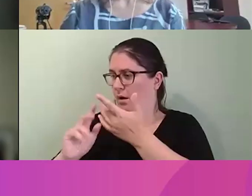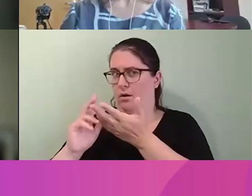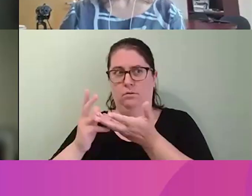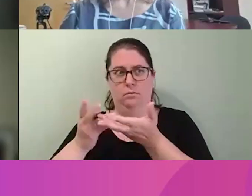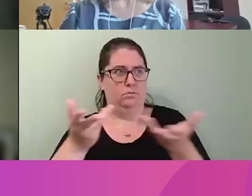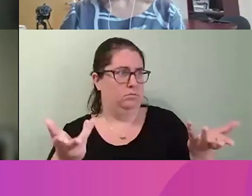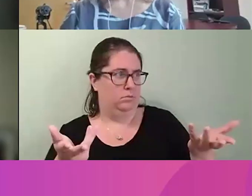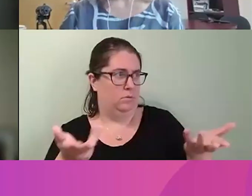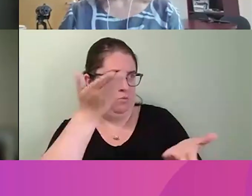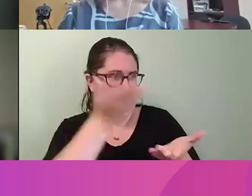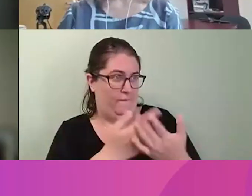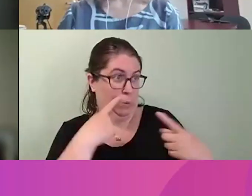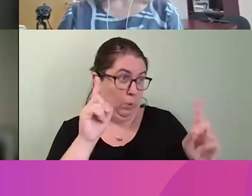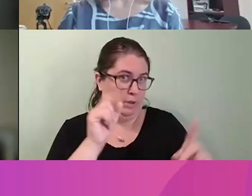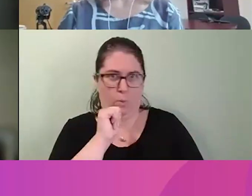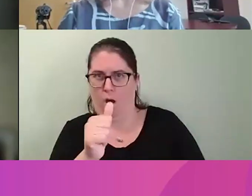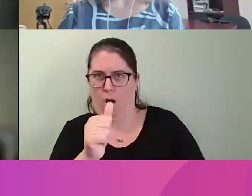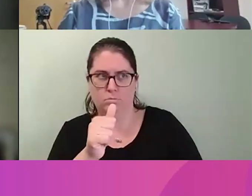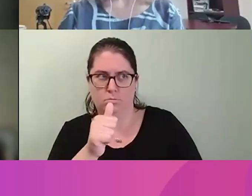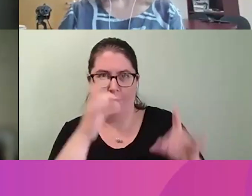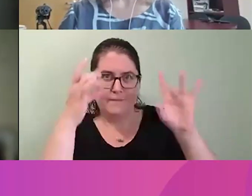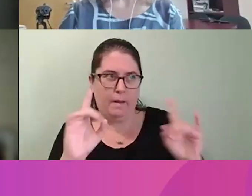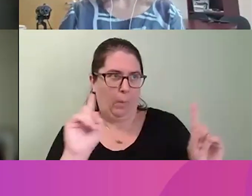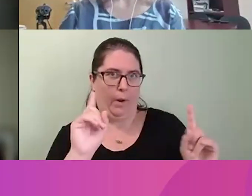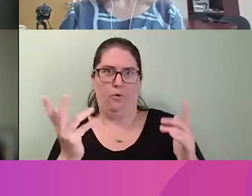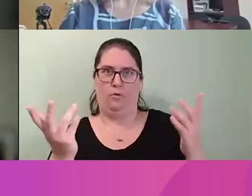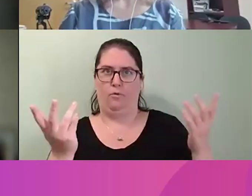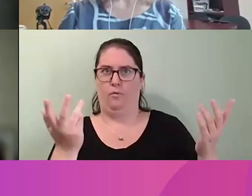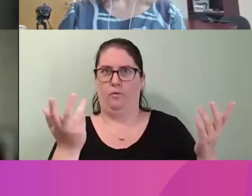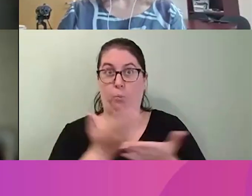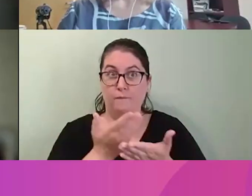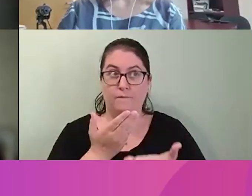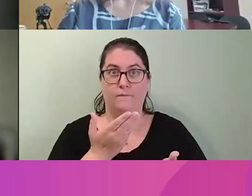working, what's not, that kind of thing.